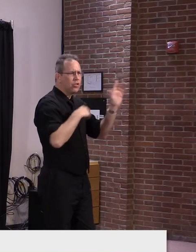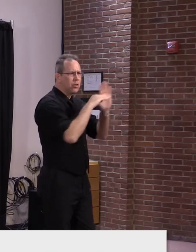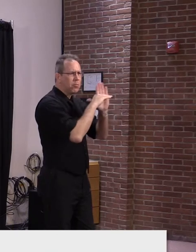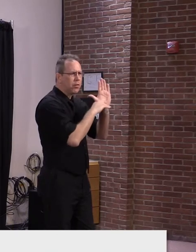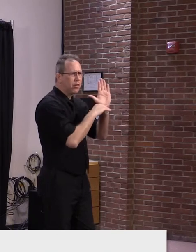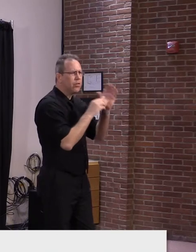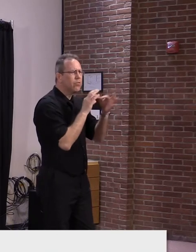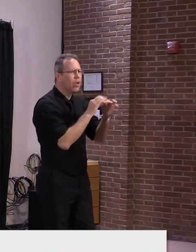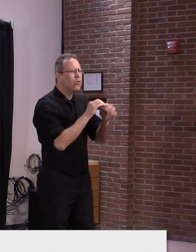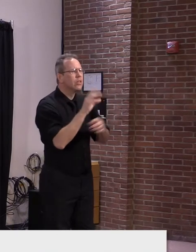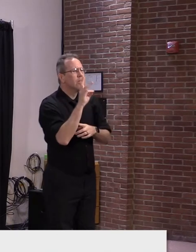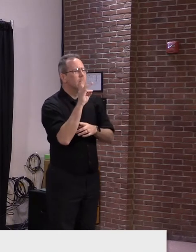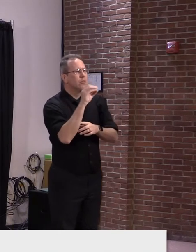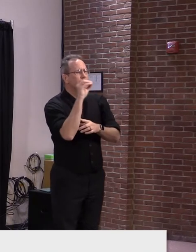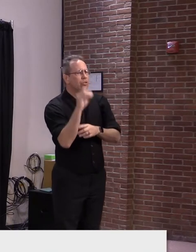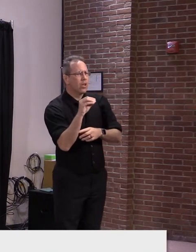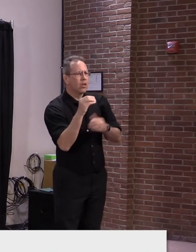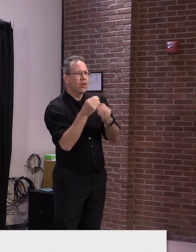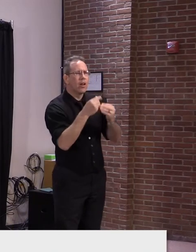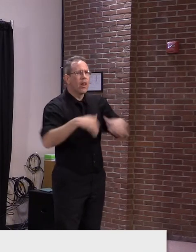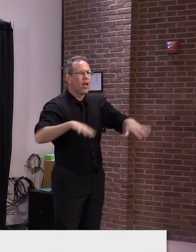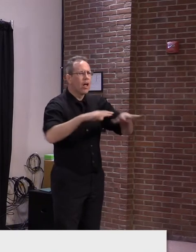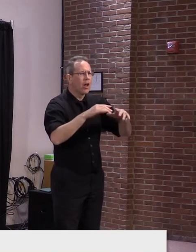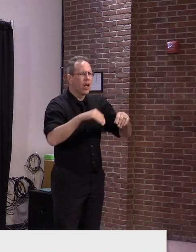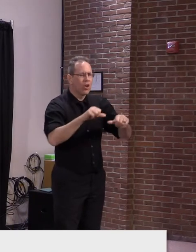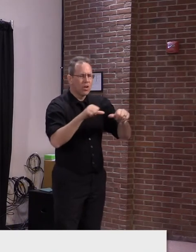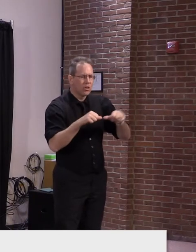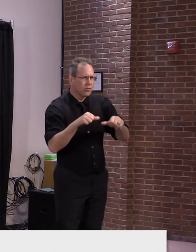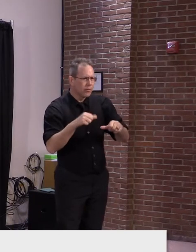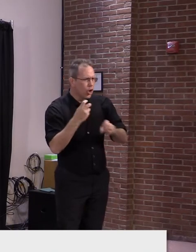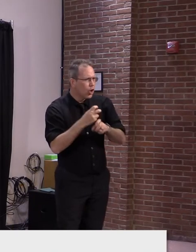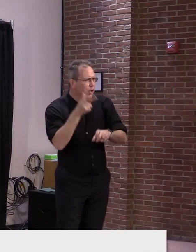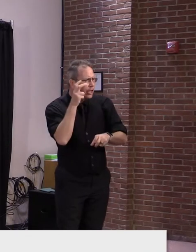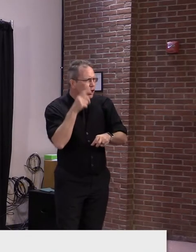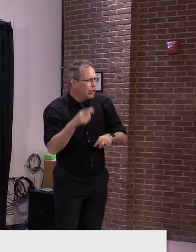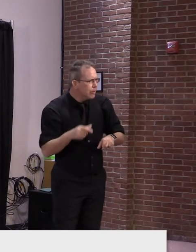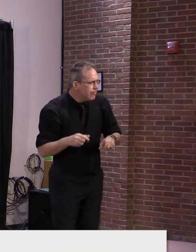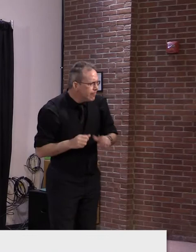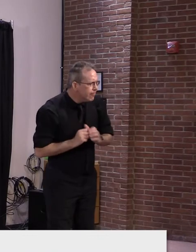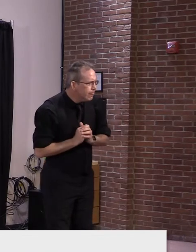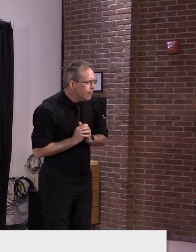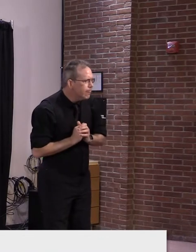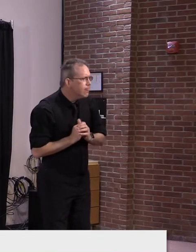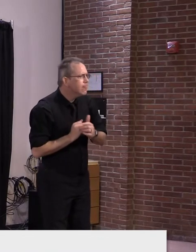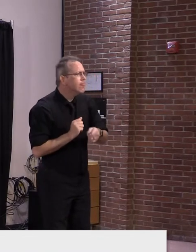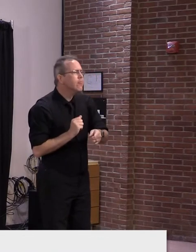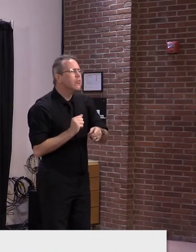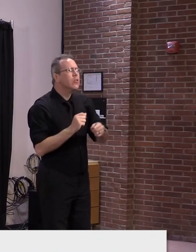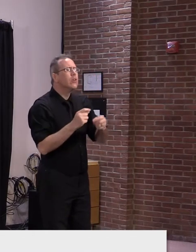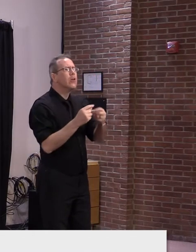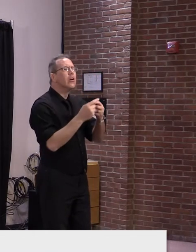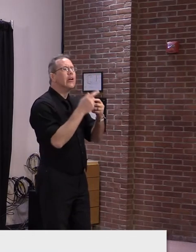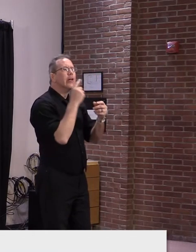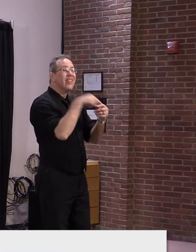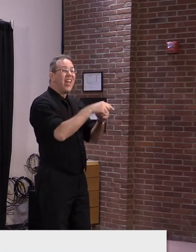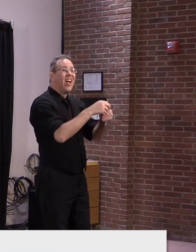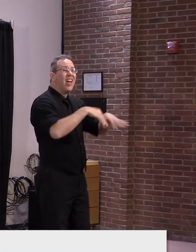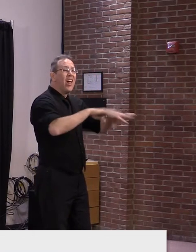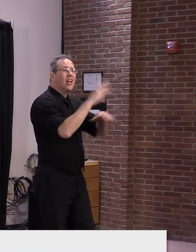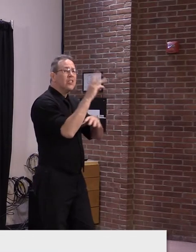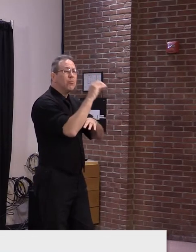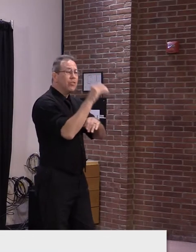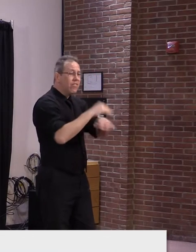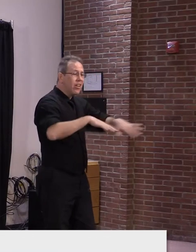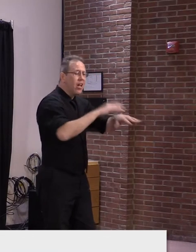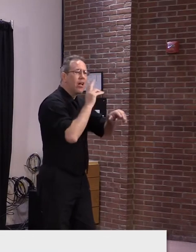land area in Vermont be conserved, protected, or otherwise never be developed. Have you seen this bill, and